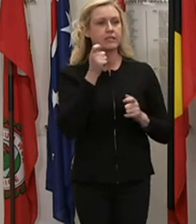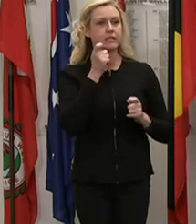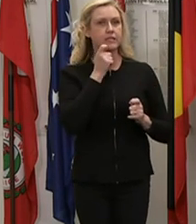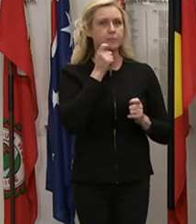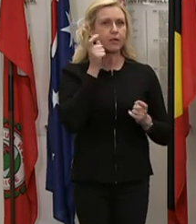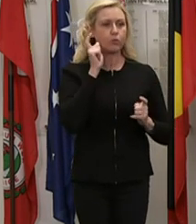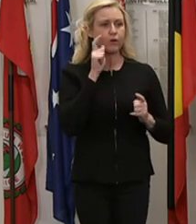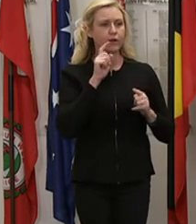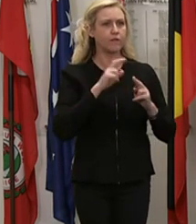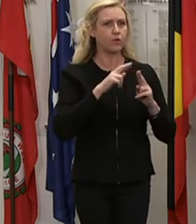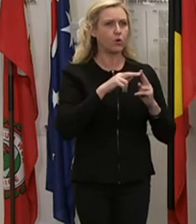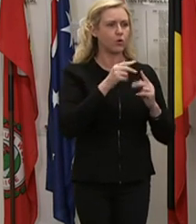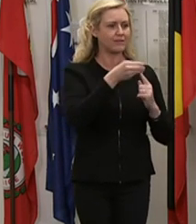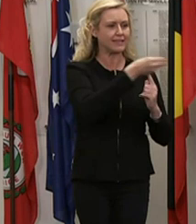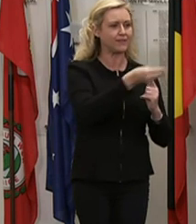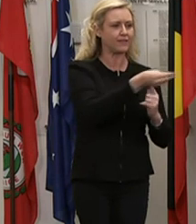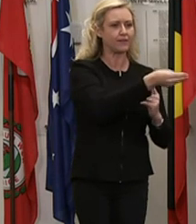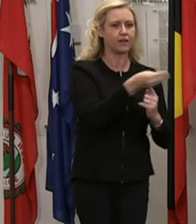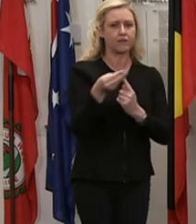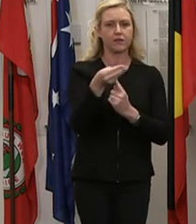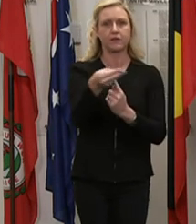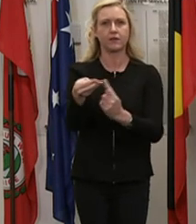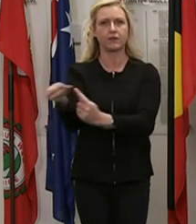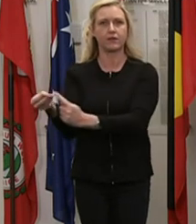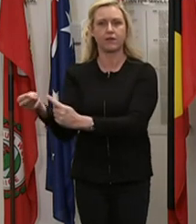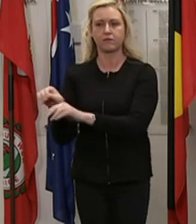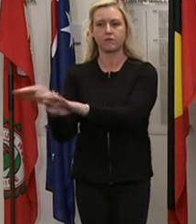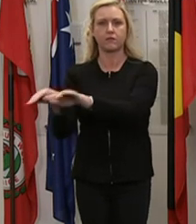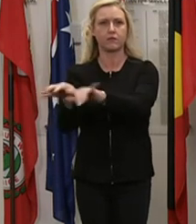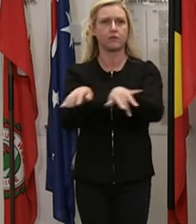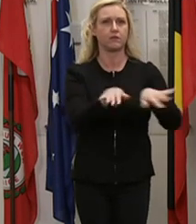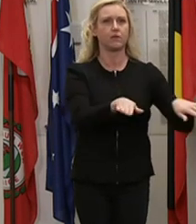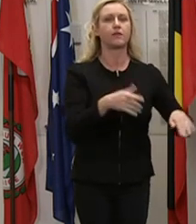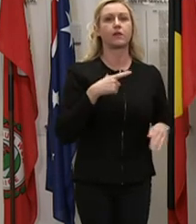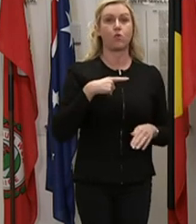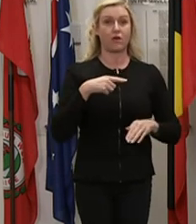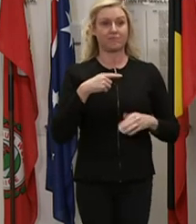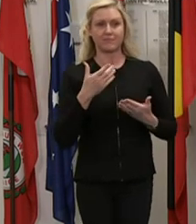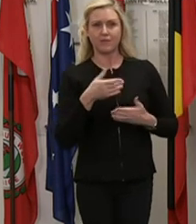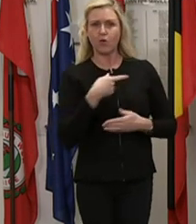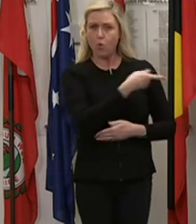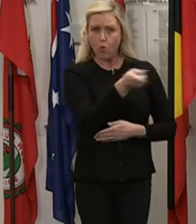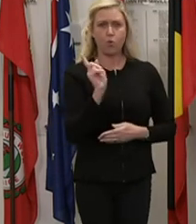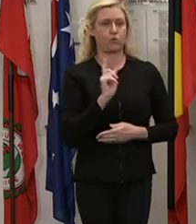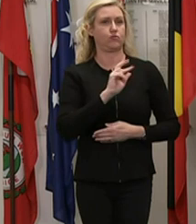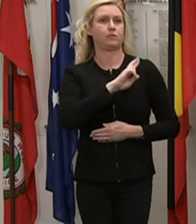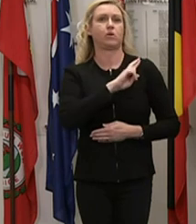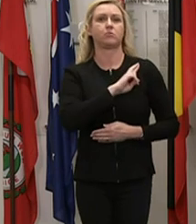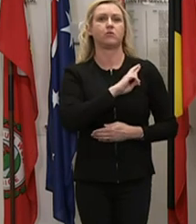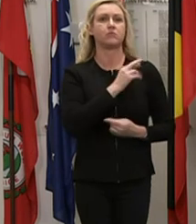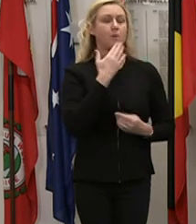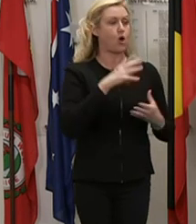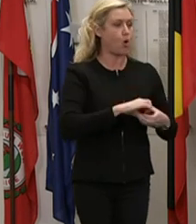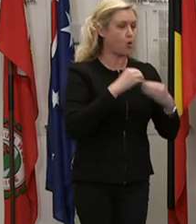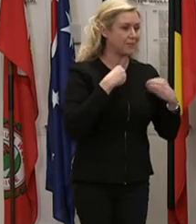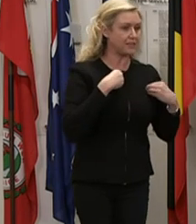the extent of community transmission, and that's why it's important for all of us to play our part, whether we're a business, whether we're a patron, whether we're a member